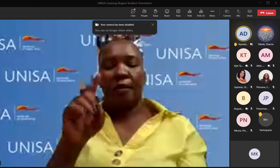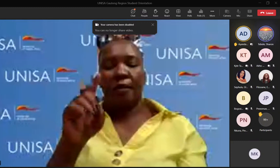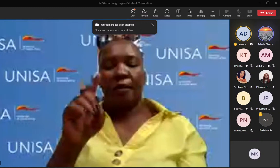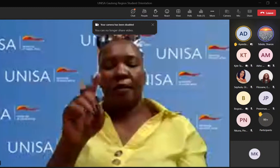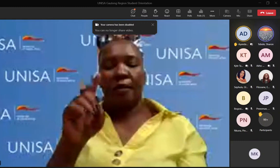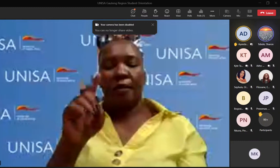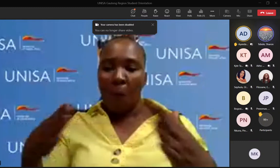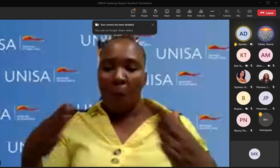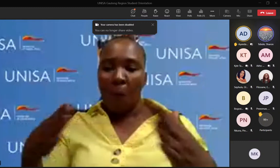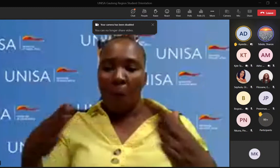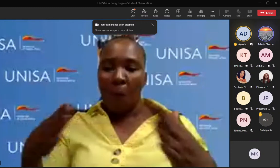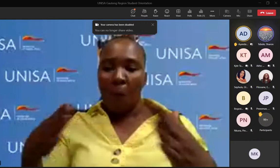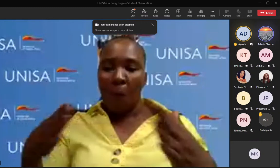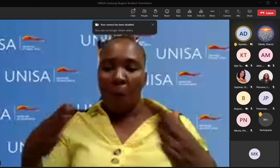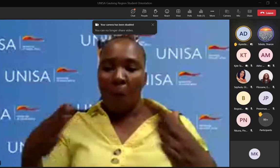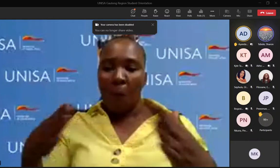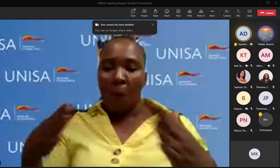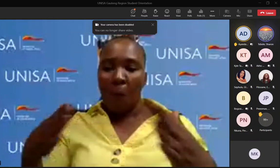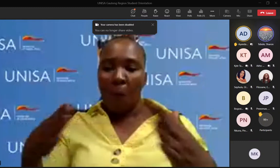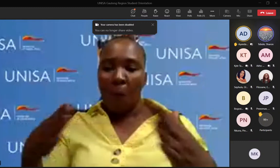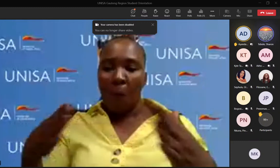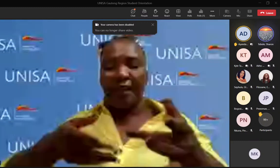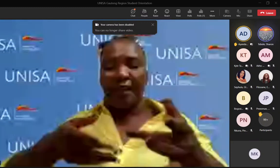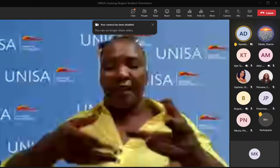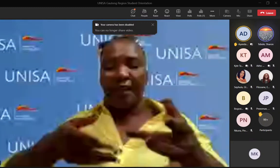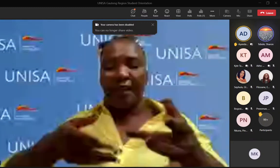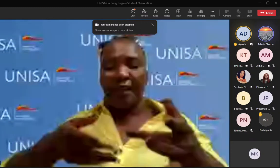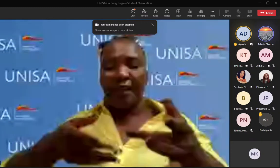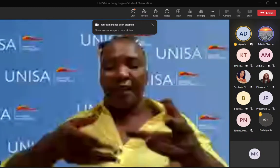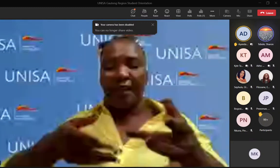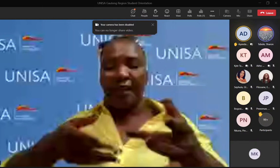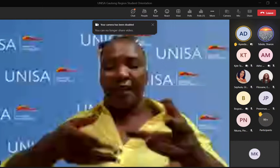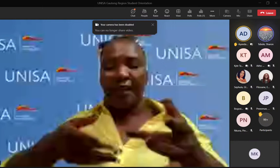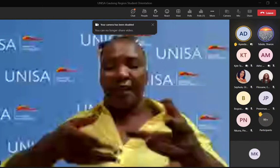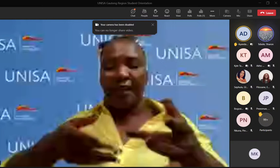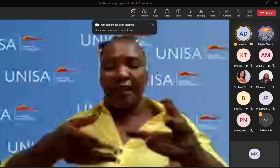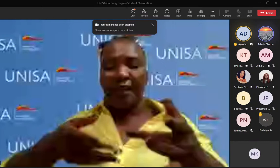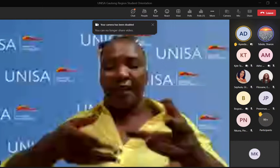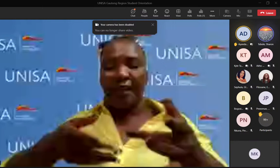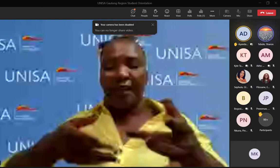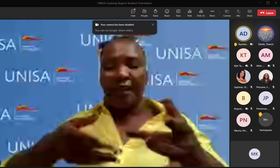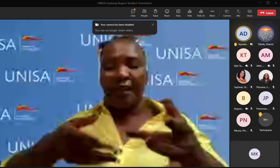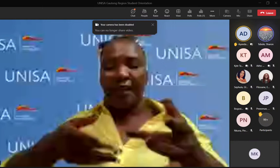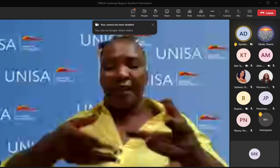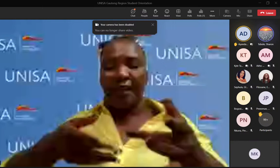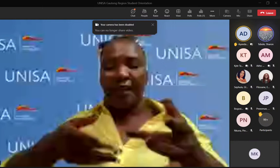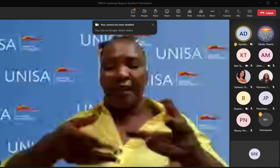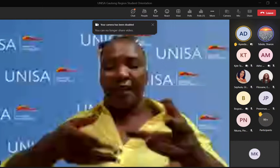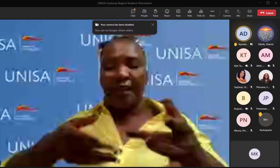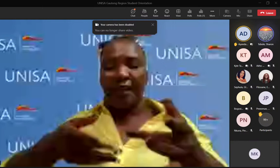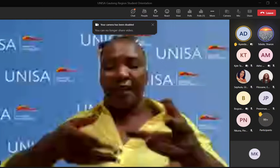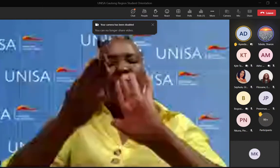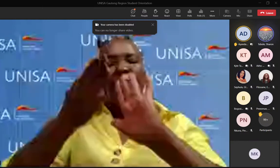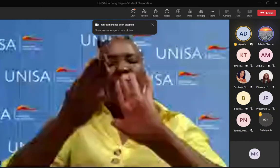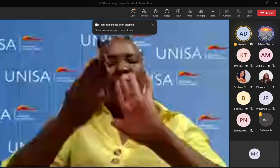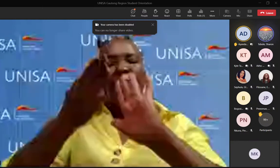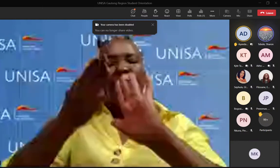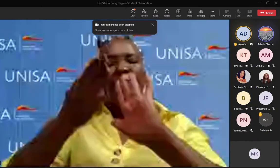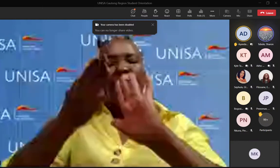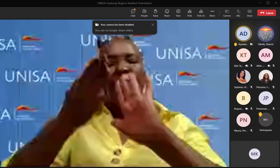learning right and which means you study online everything that you do online remember you apply it online registered online